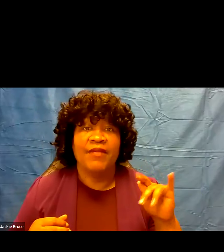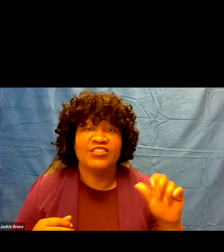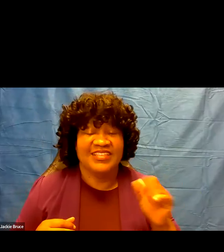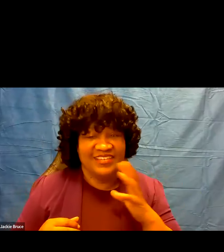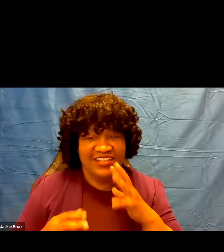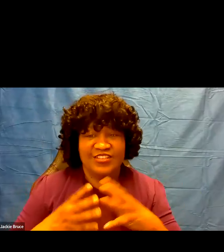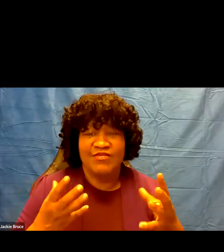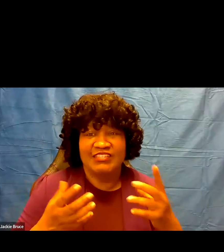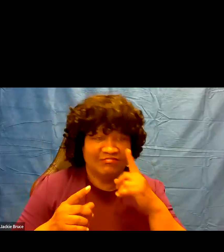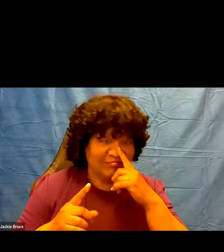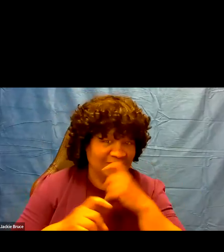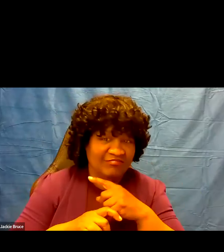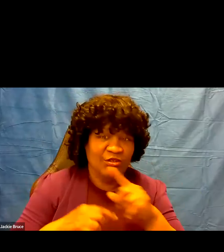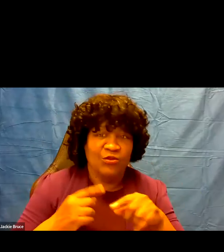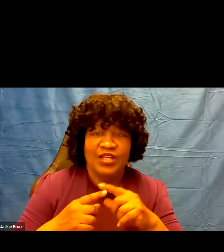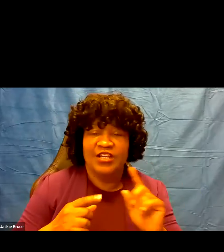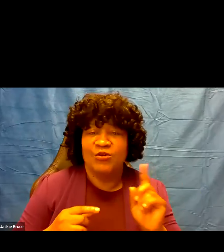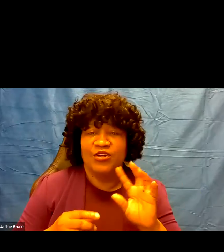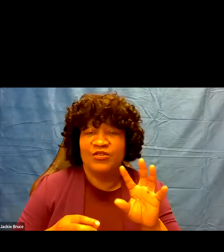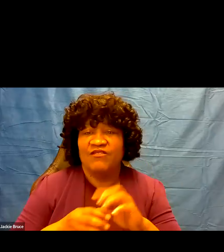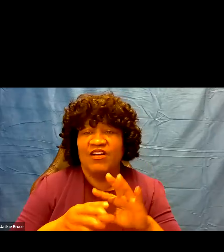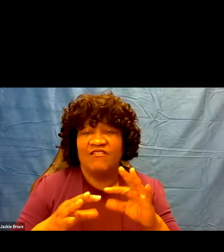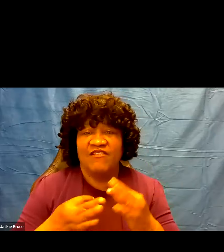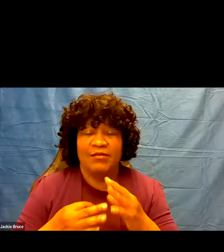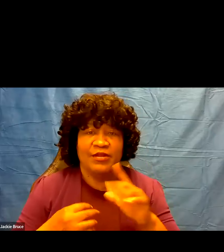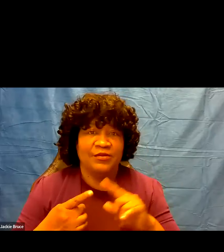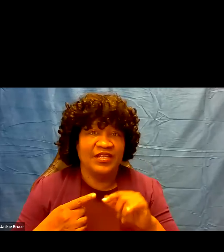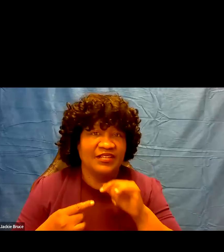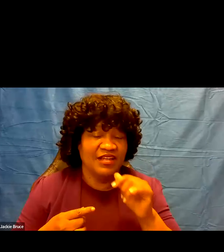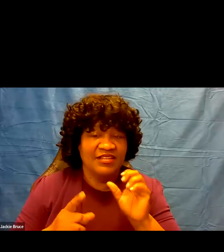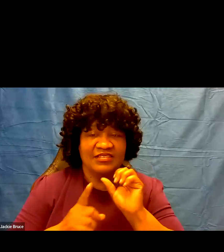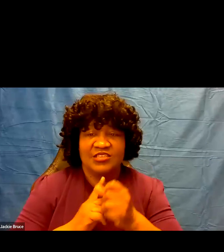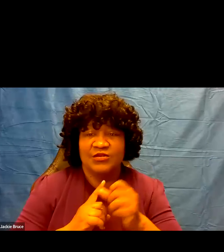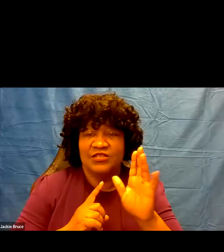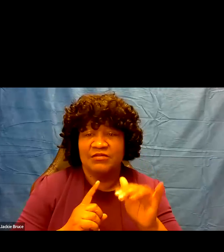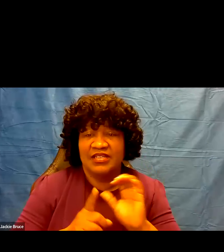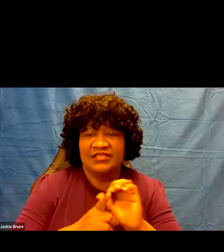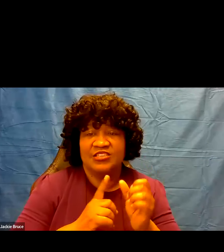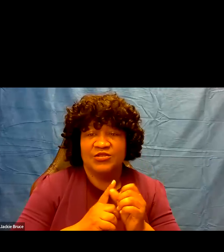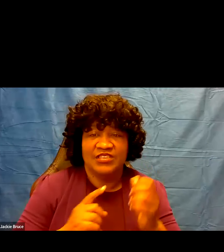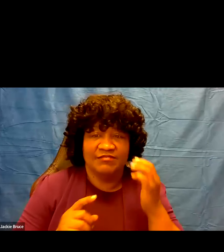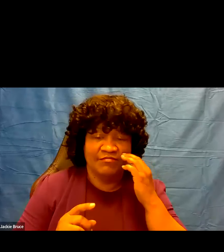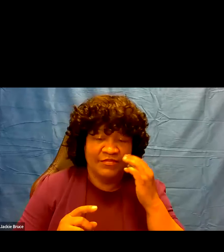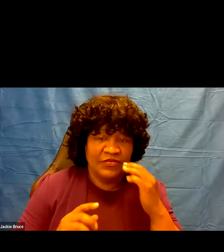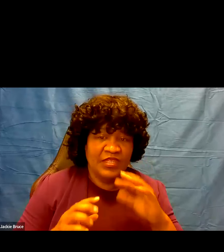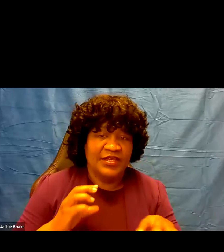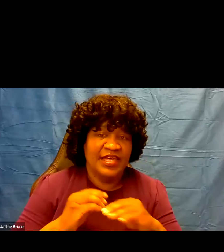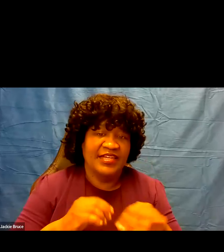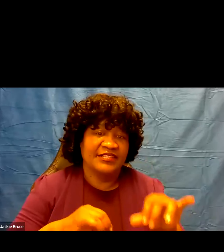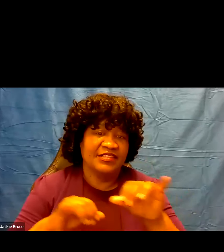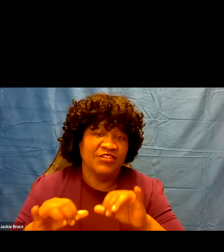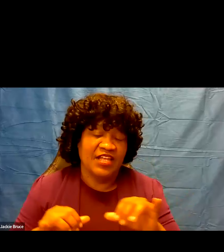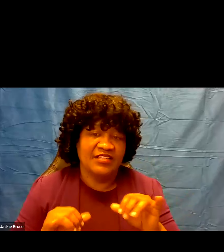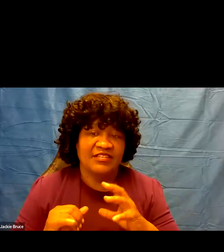to the complication of when and where to involve family and when not. It's a situation by situation and needs deeper knowledge. And then adds standardization